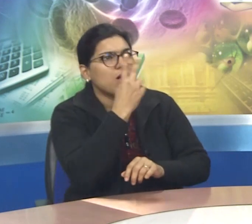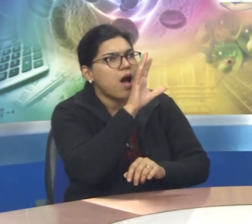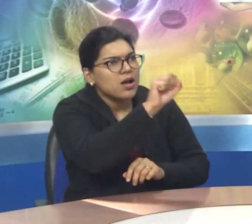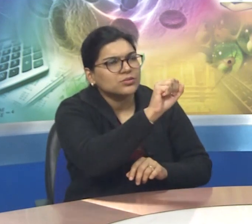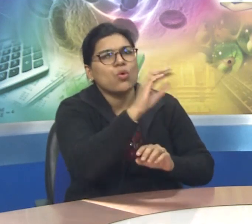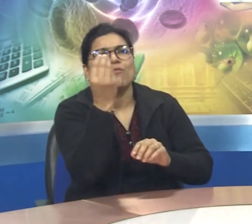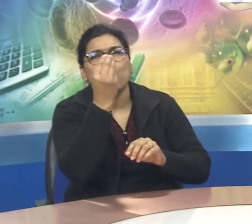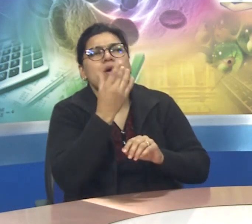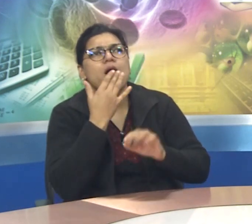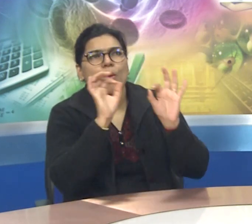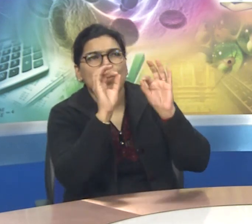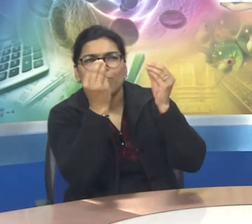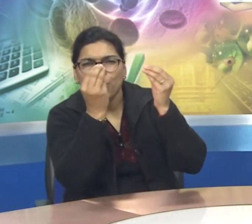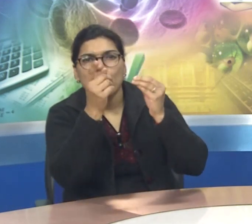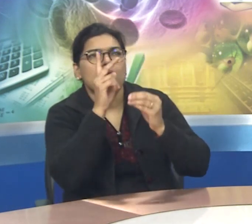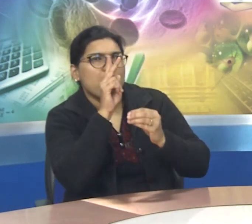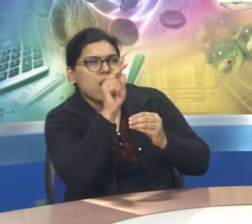for easy browsing.